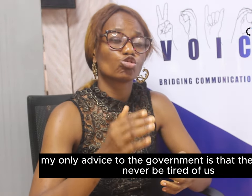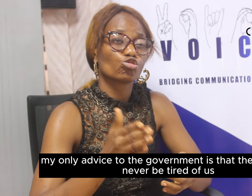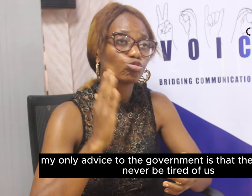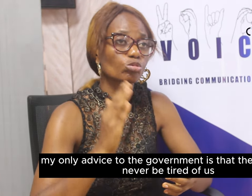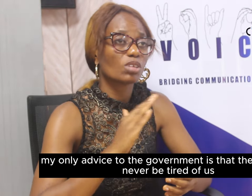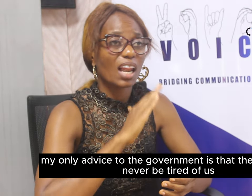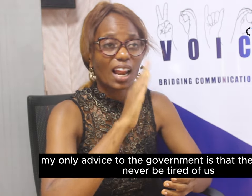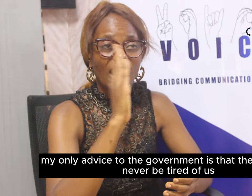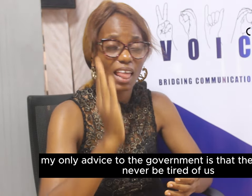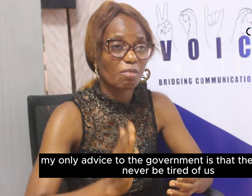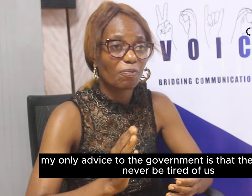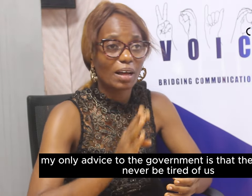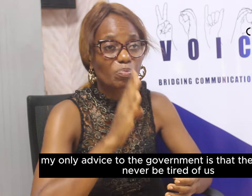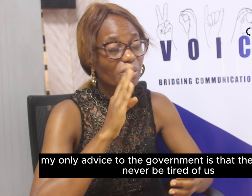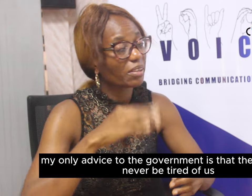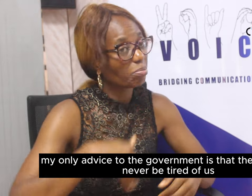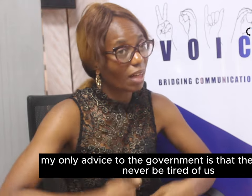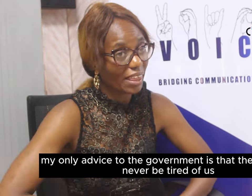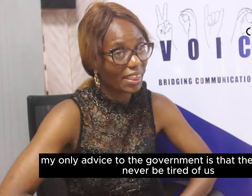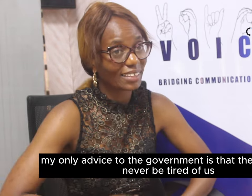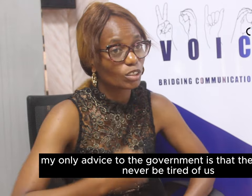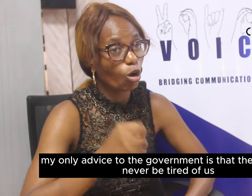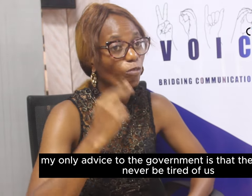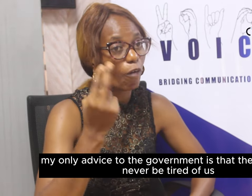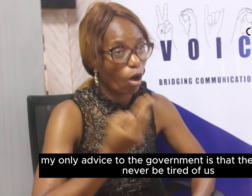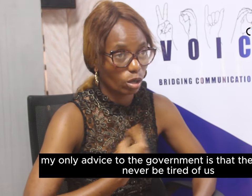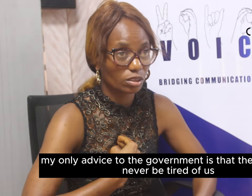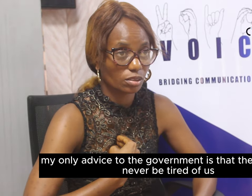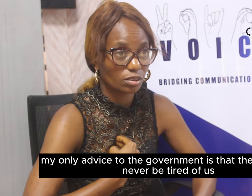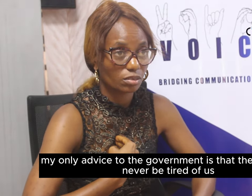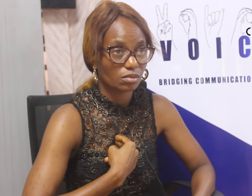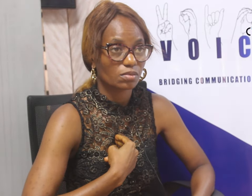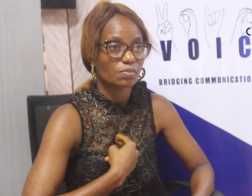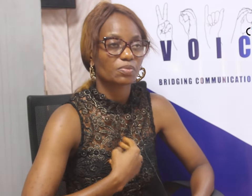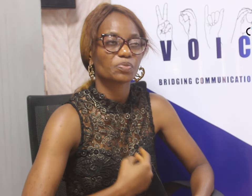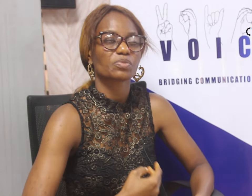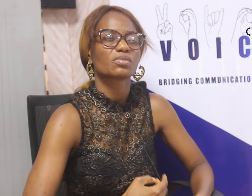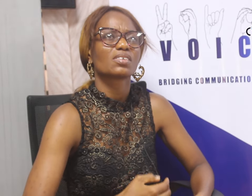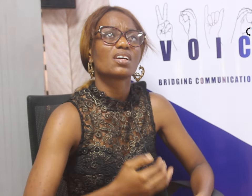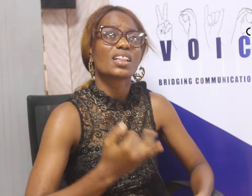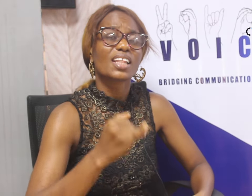They have a big bad night of others.